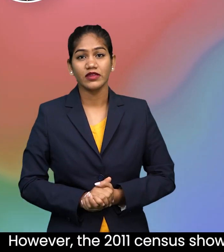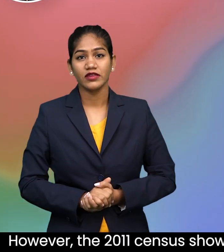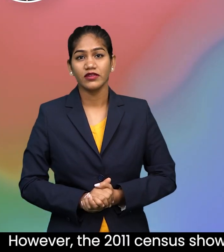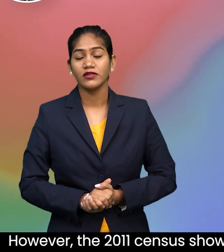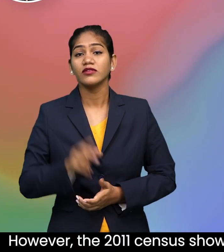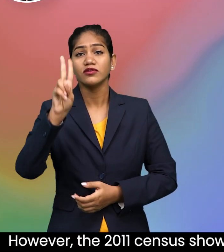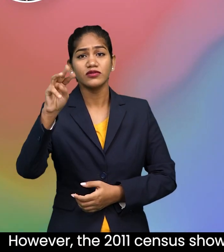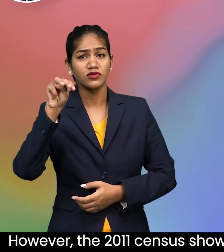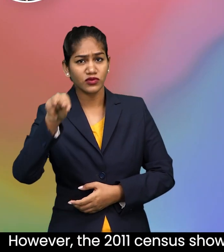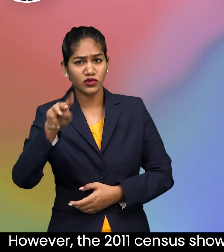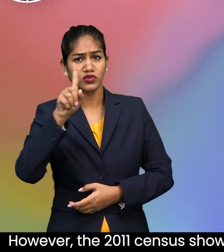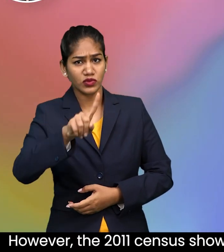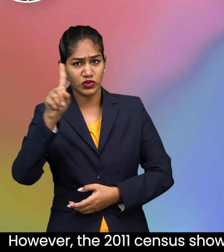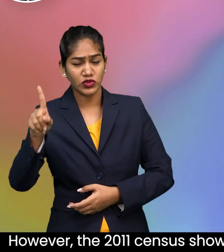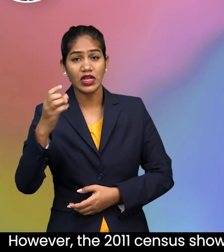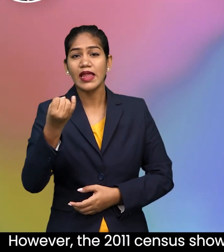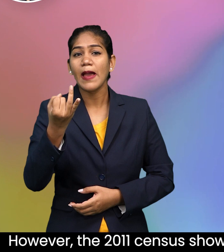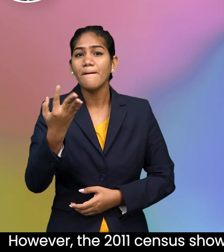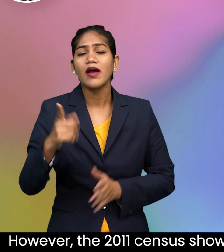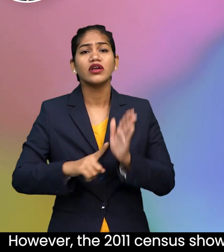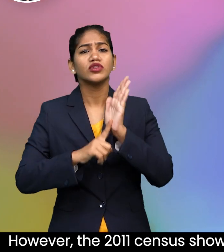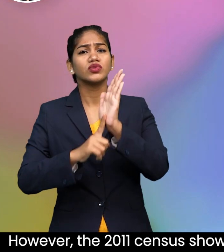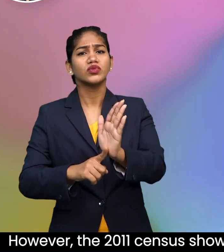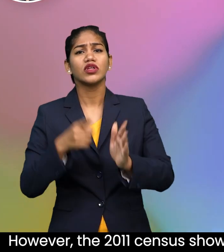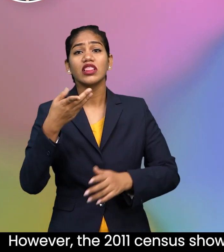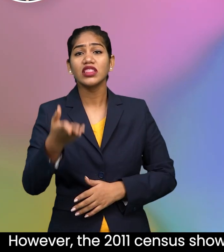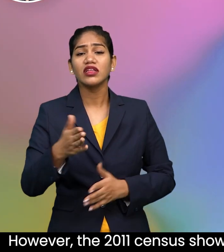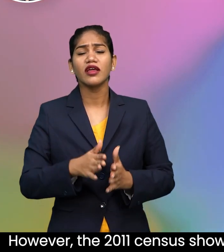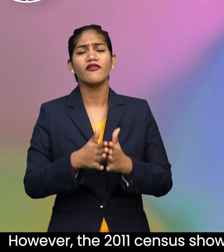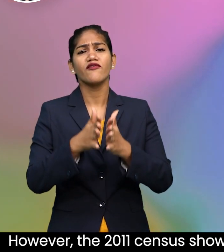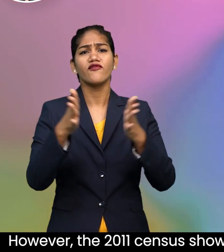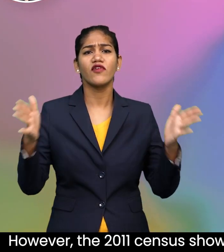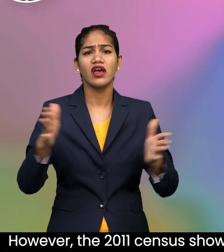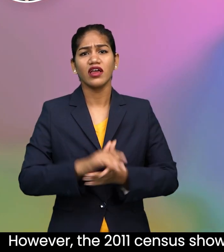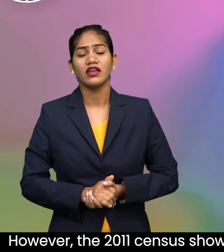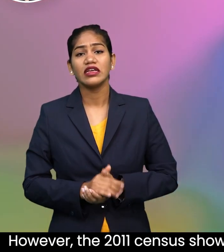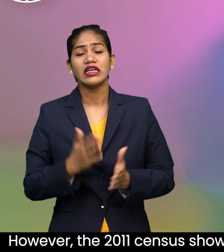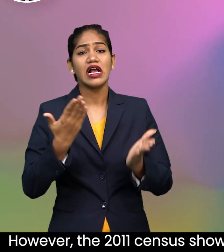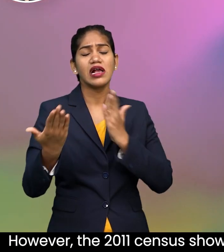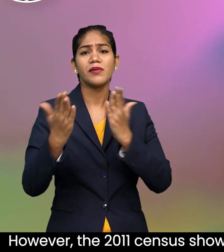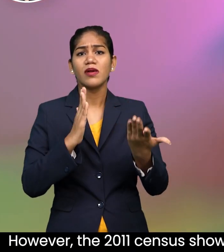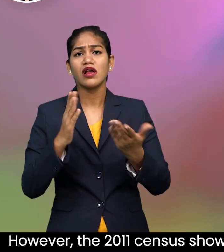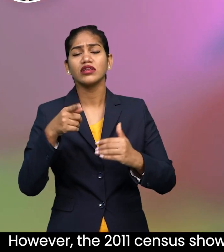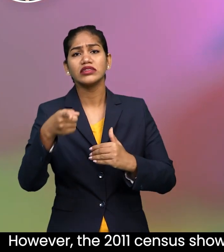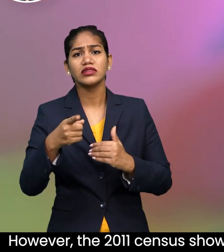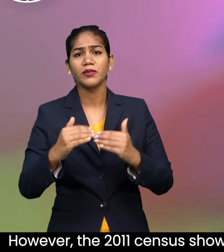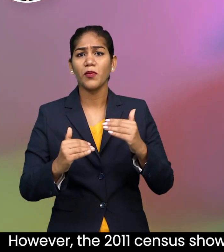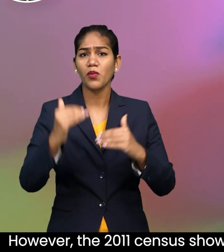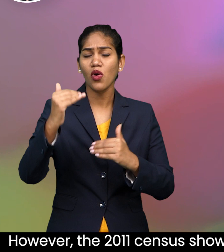the 2011 census shows that there was a wide disparity in literacy rates.